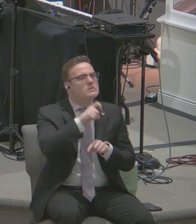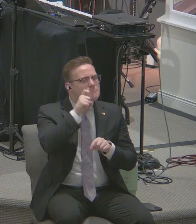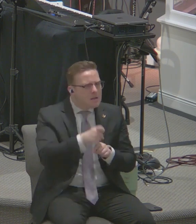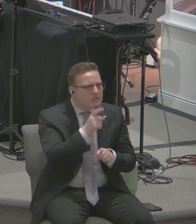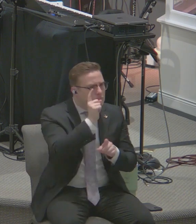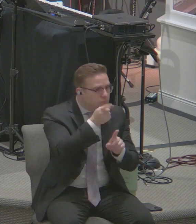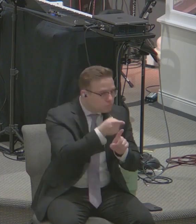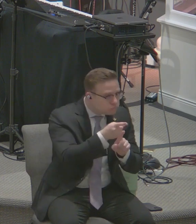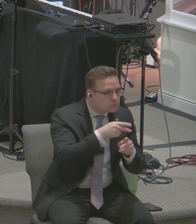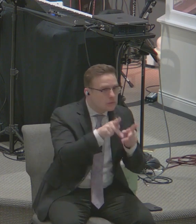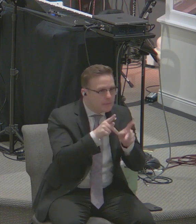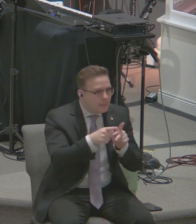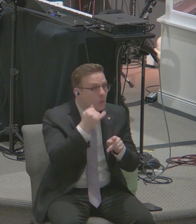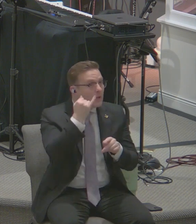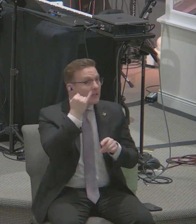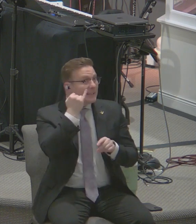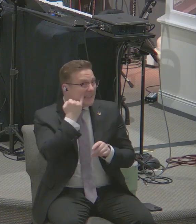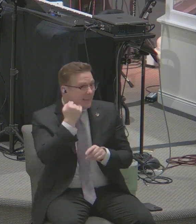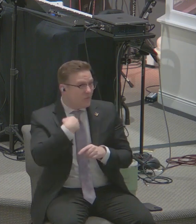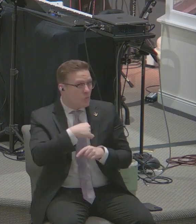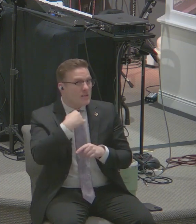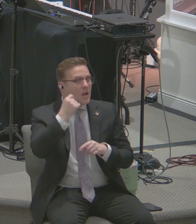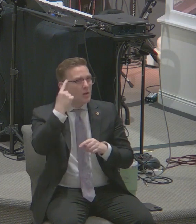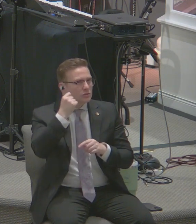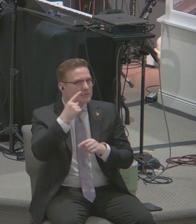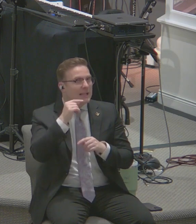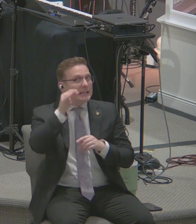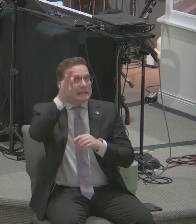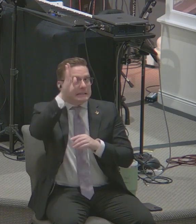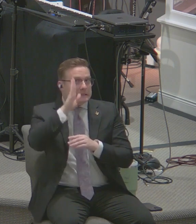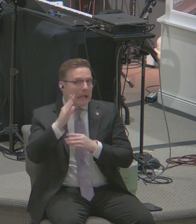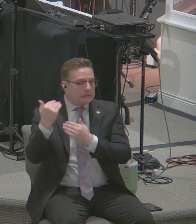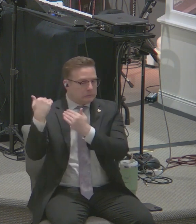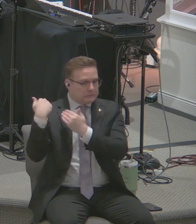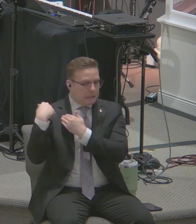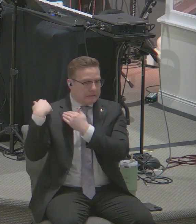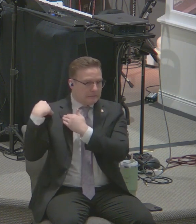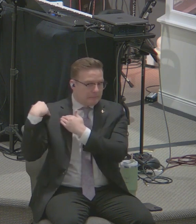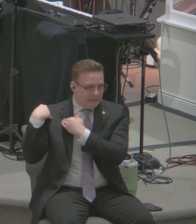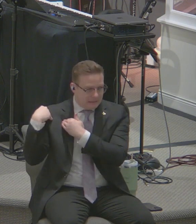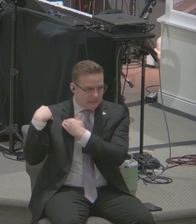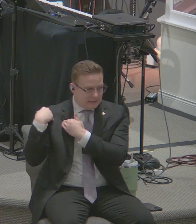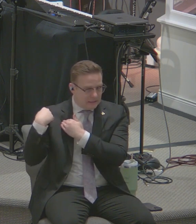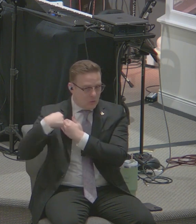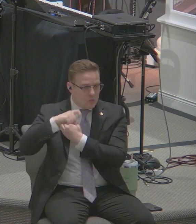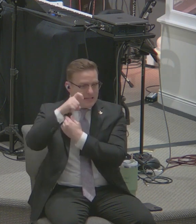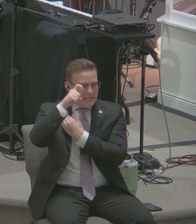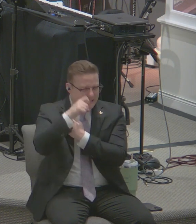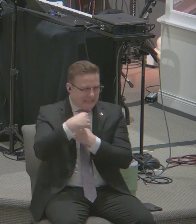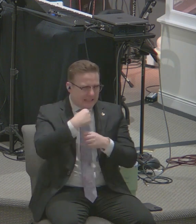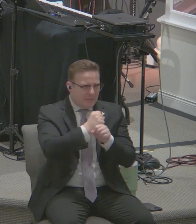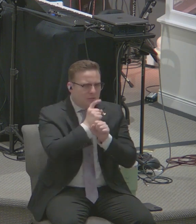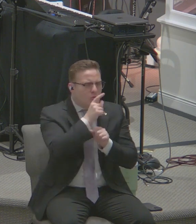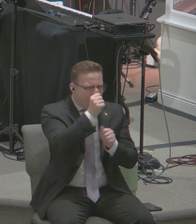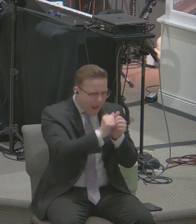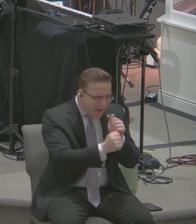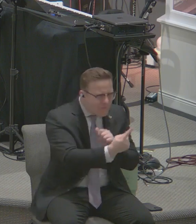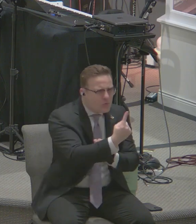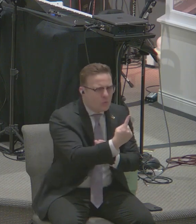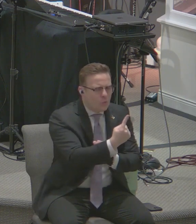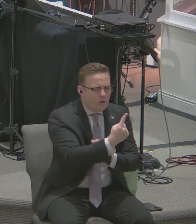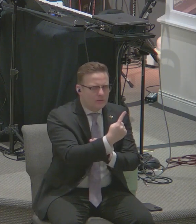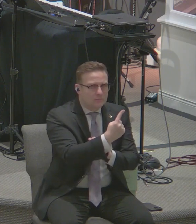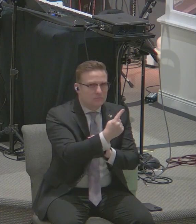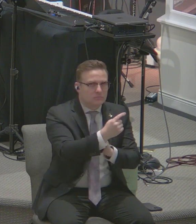God carry the burden of the church. Do you realize? Now, this doesn't